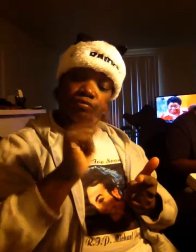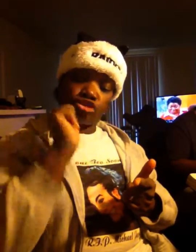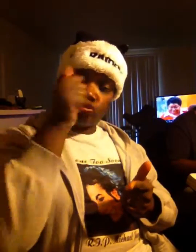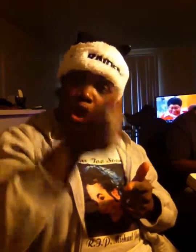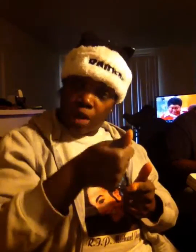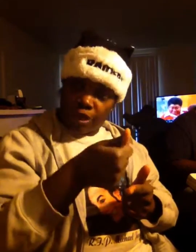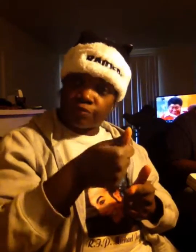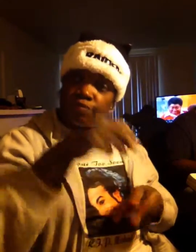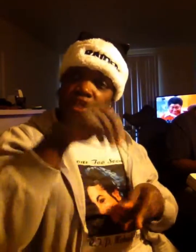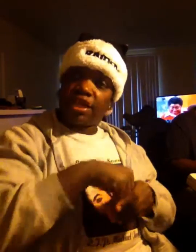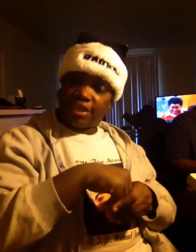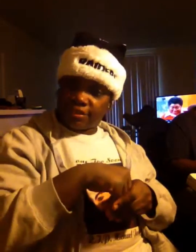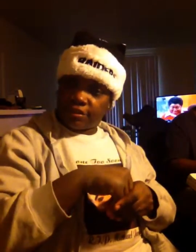To mom, in